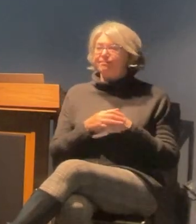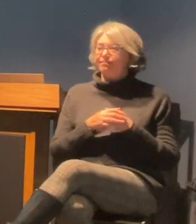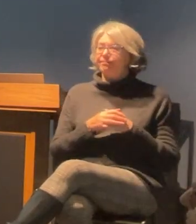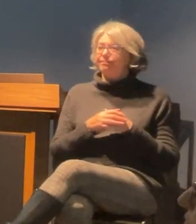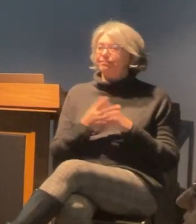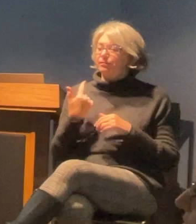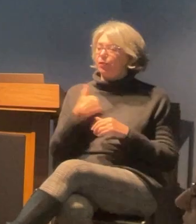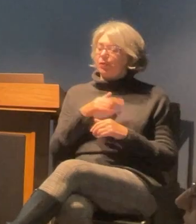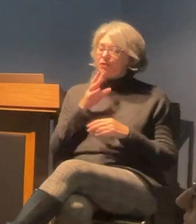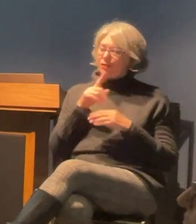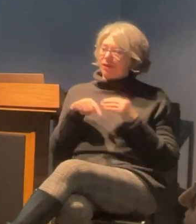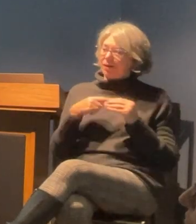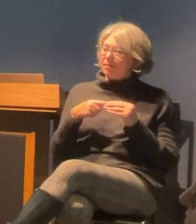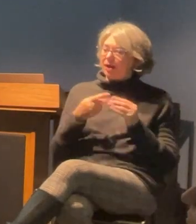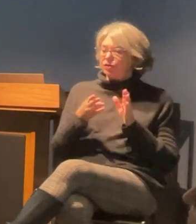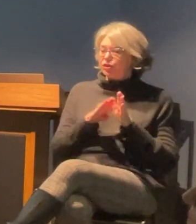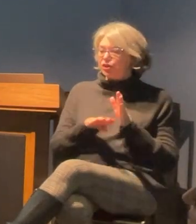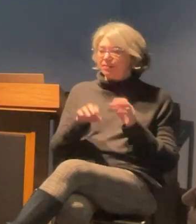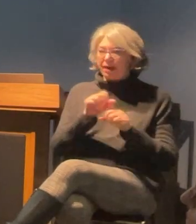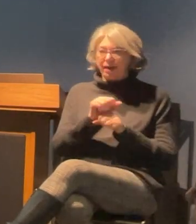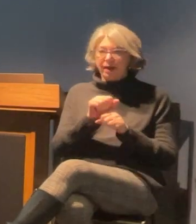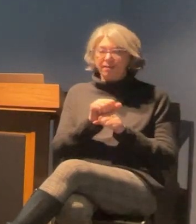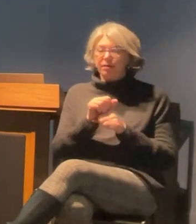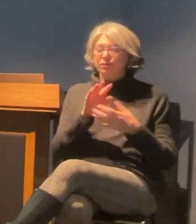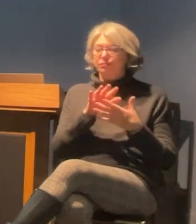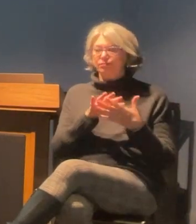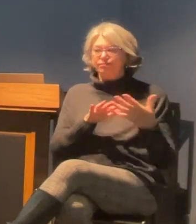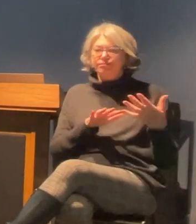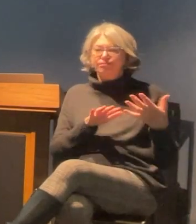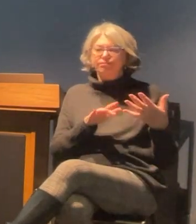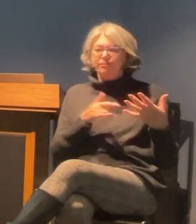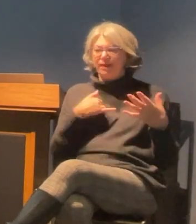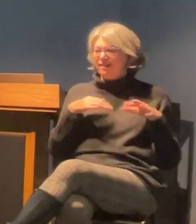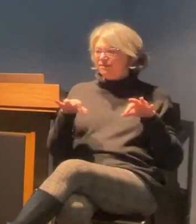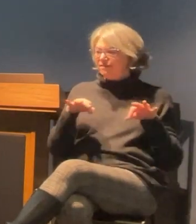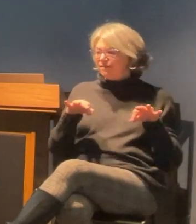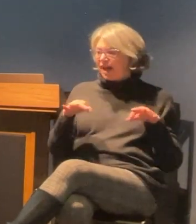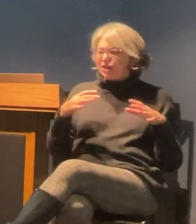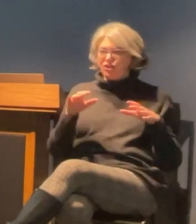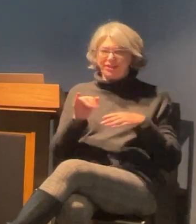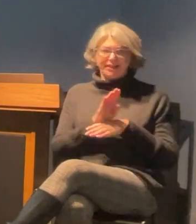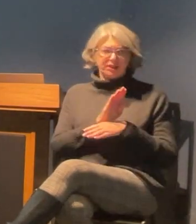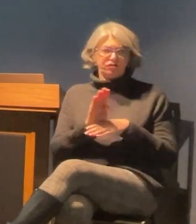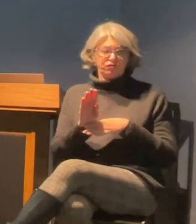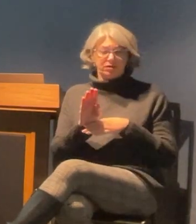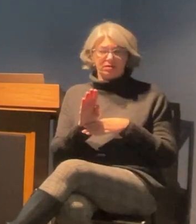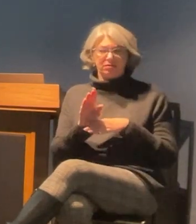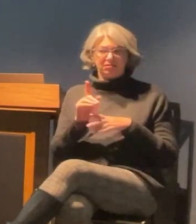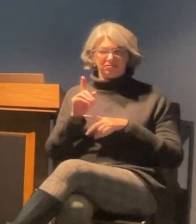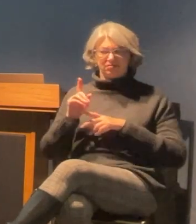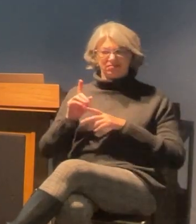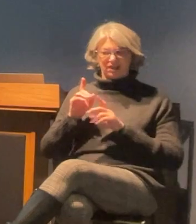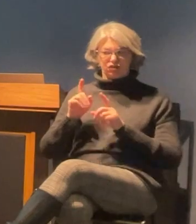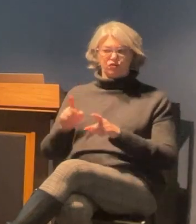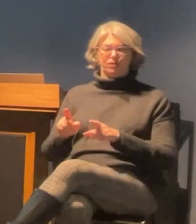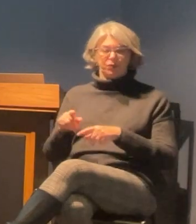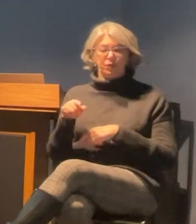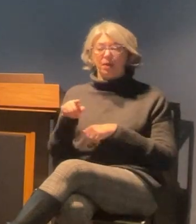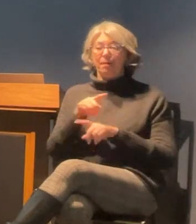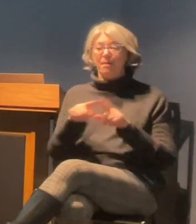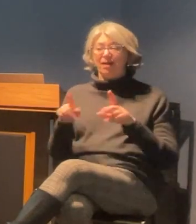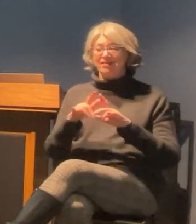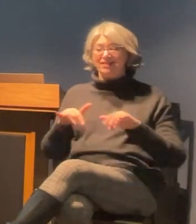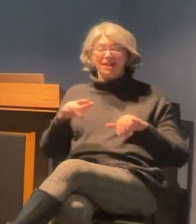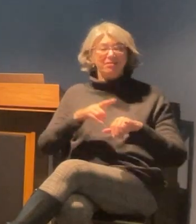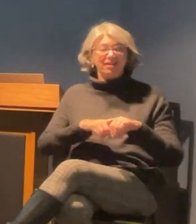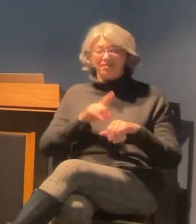we talk about sort of like cheap labor and all these things that the fashion industry is contributing into, but at the same